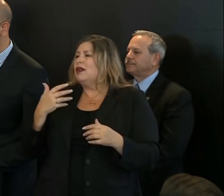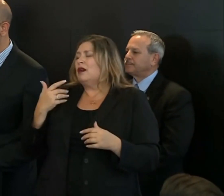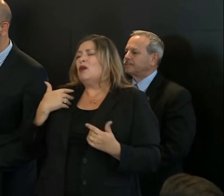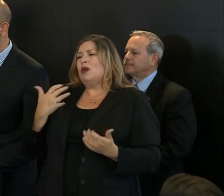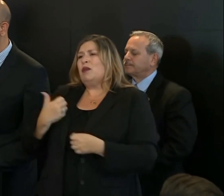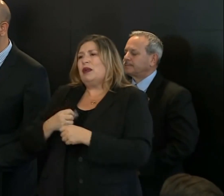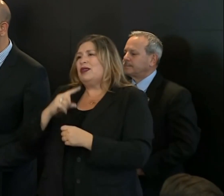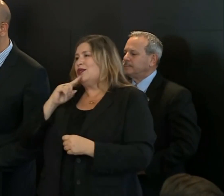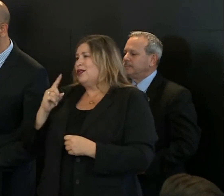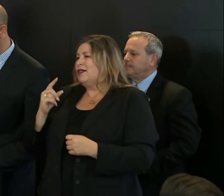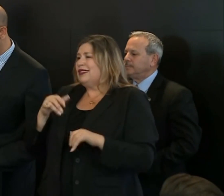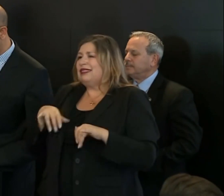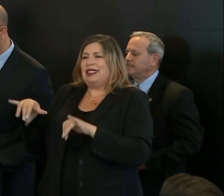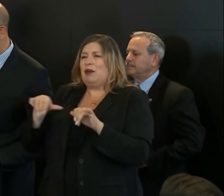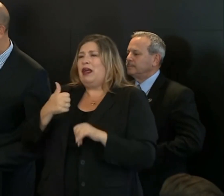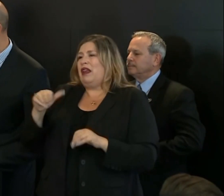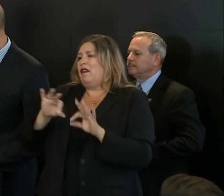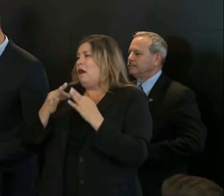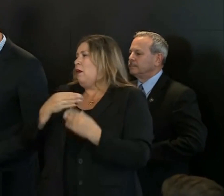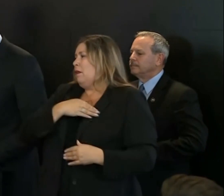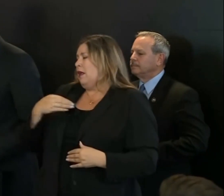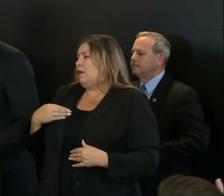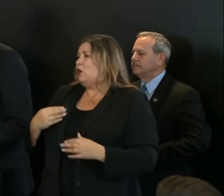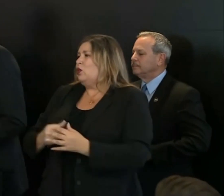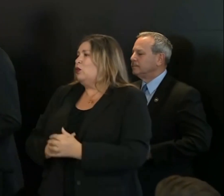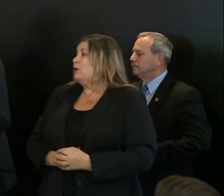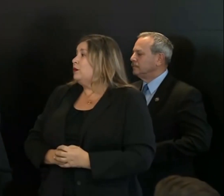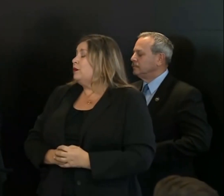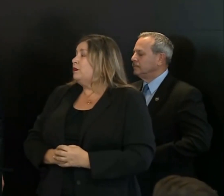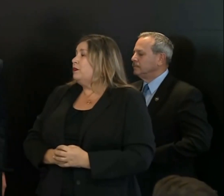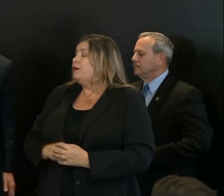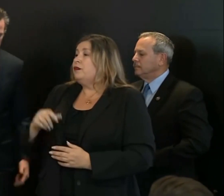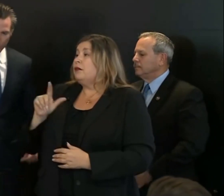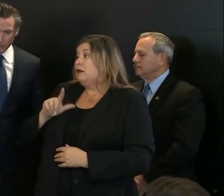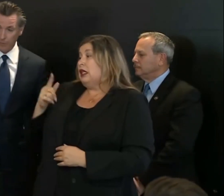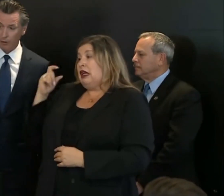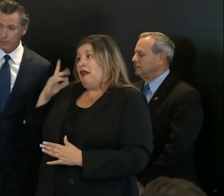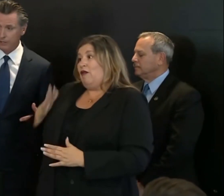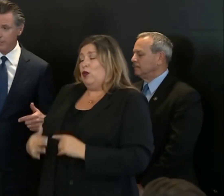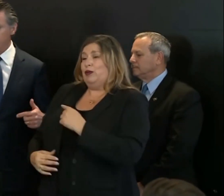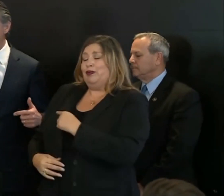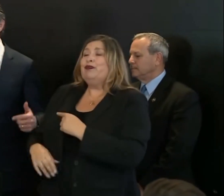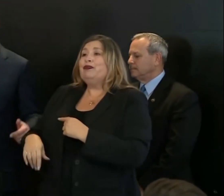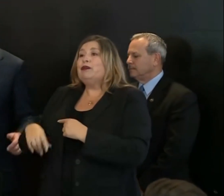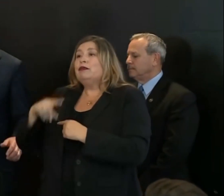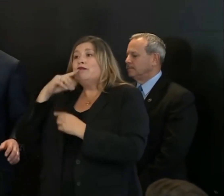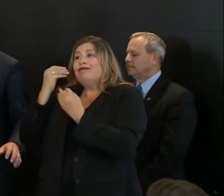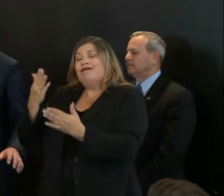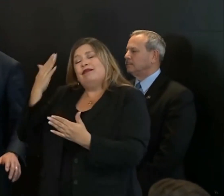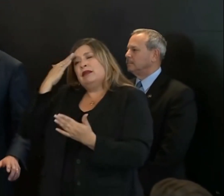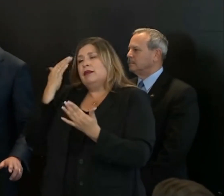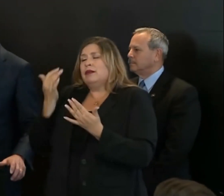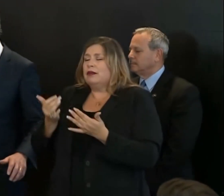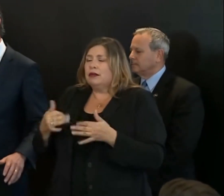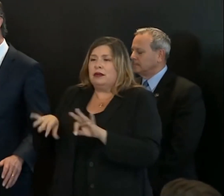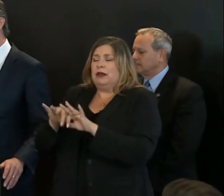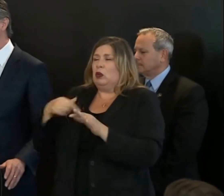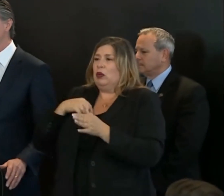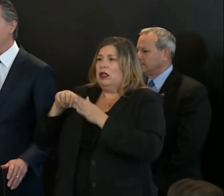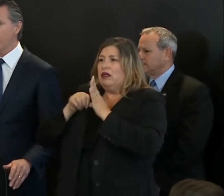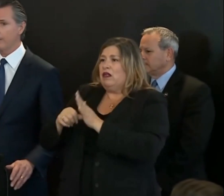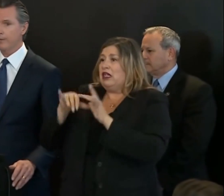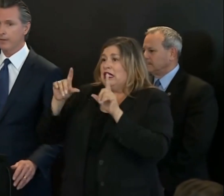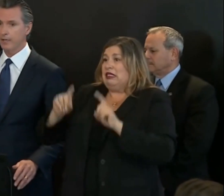family members to receive that were in that situation. I should just note, it underscores the importance of the testing protocols being advanced, and as we